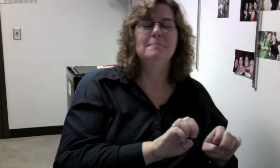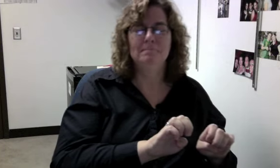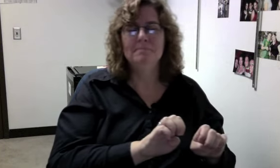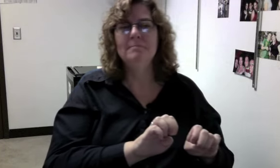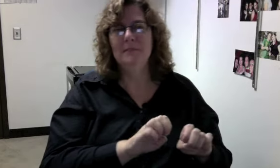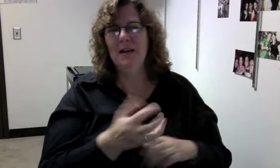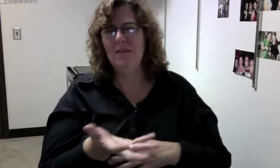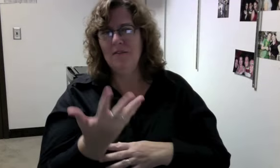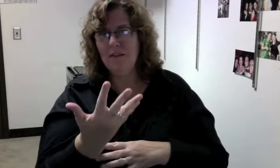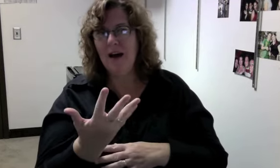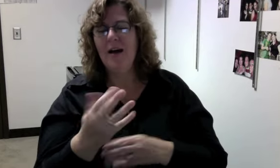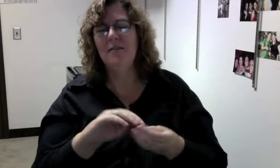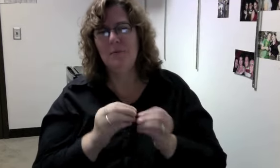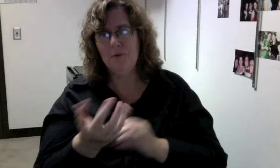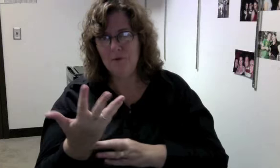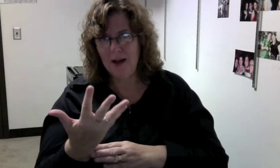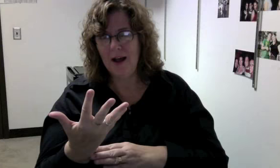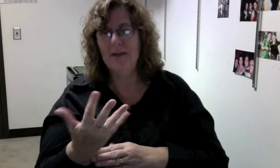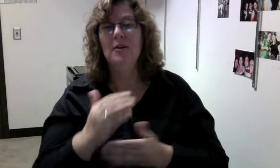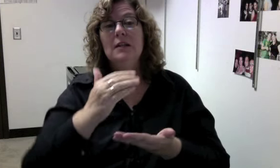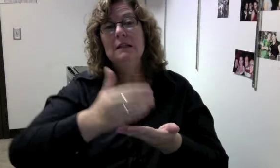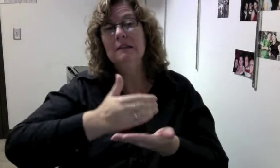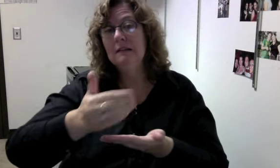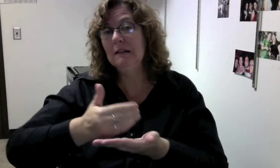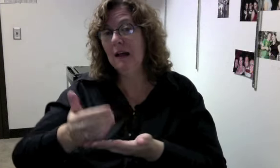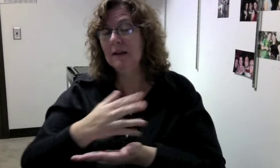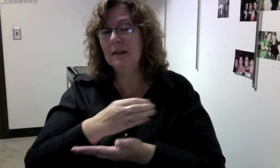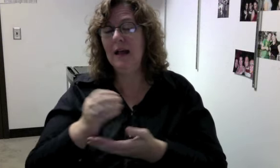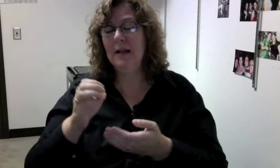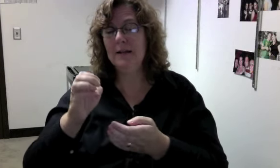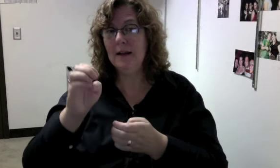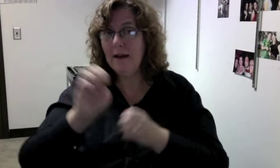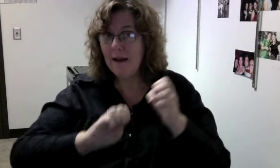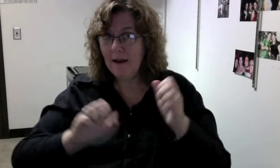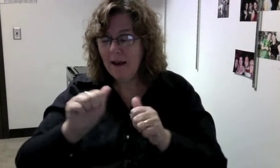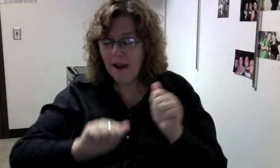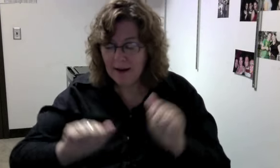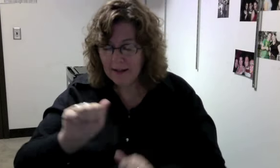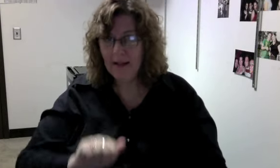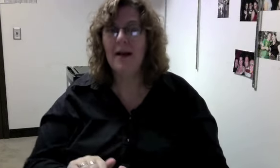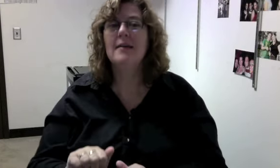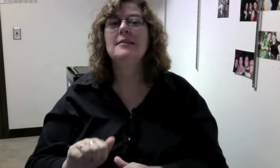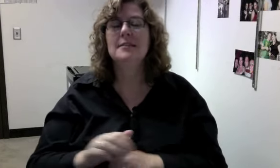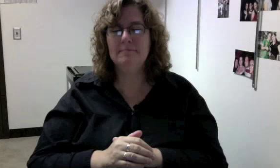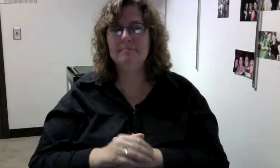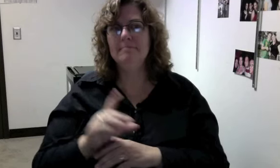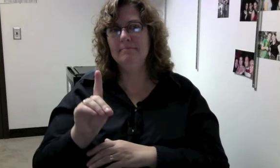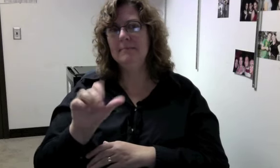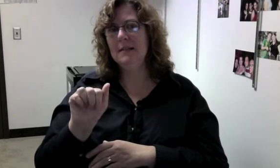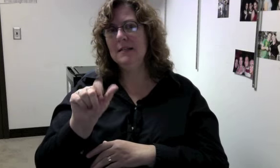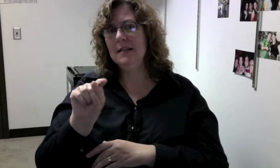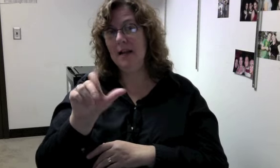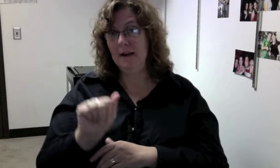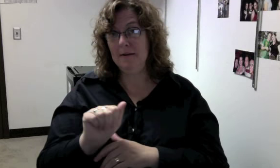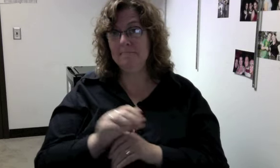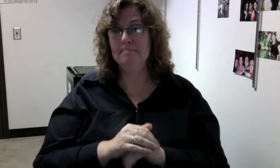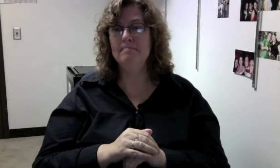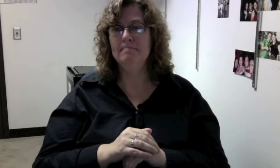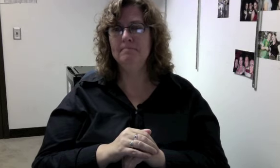Now here, when you collect and analyze your data, modify the procedure if needed. Sometimes if something's not working or something like that,